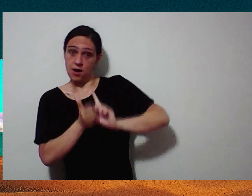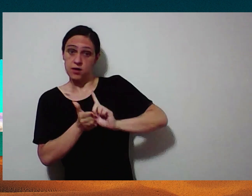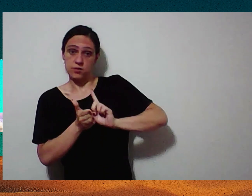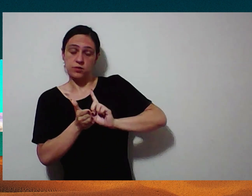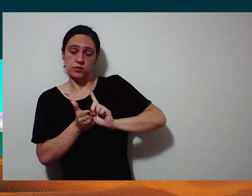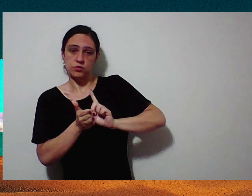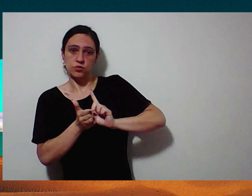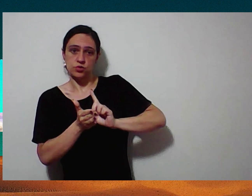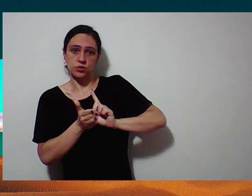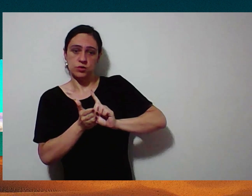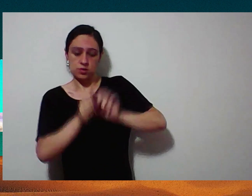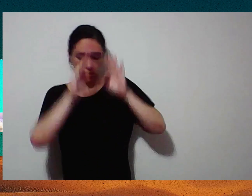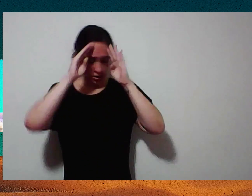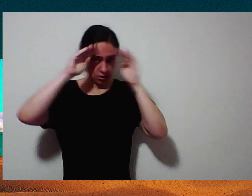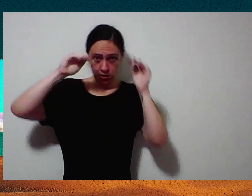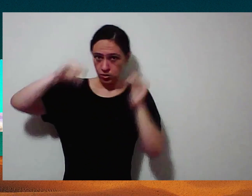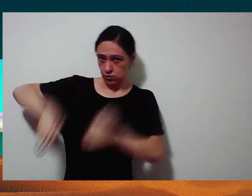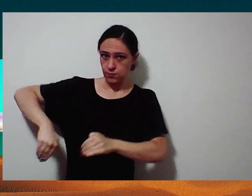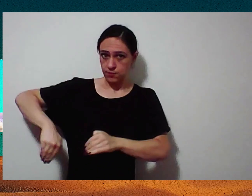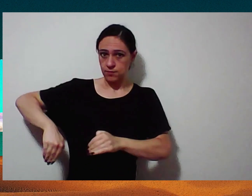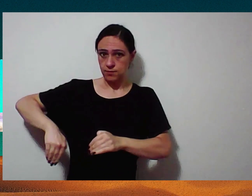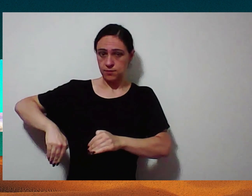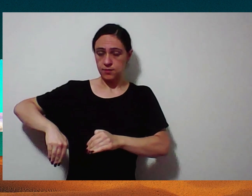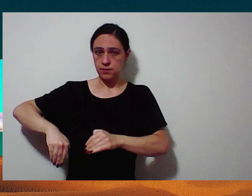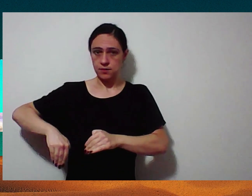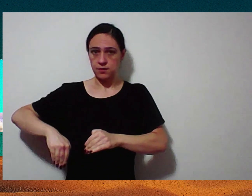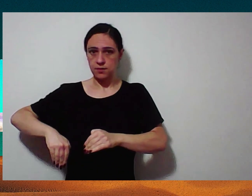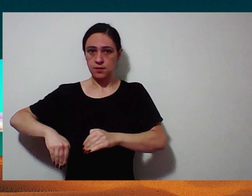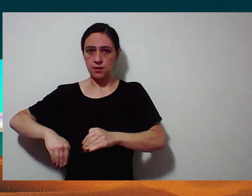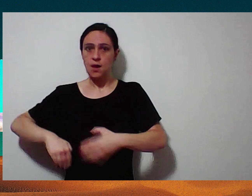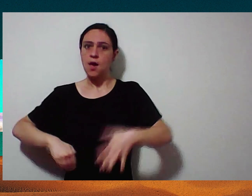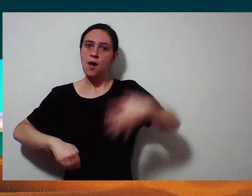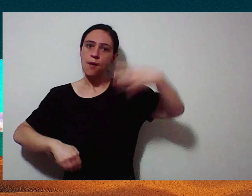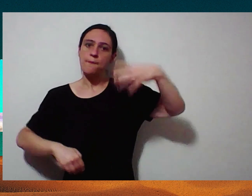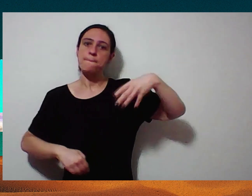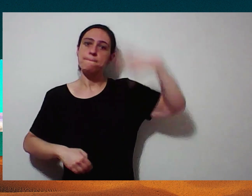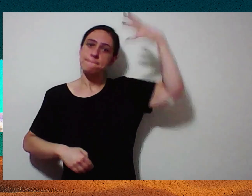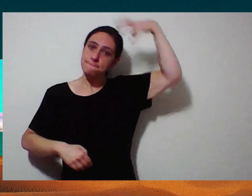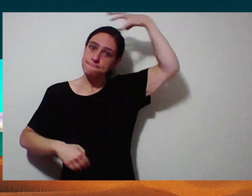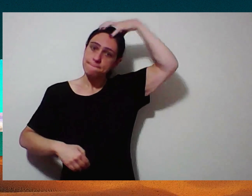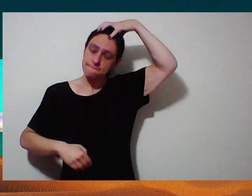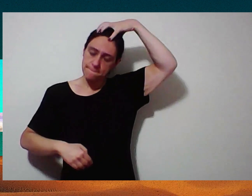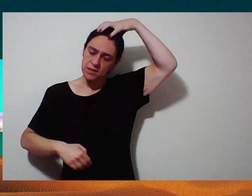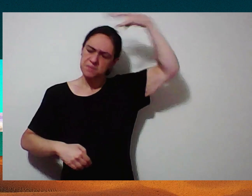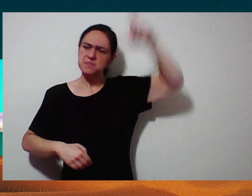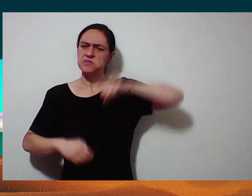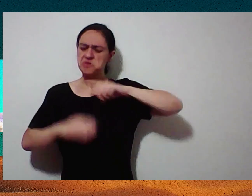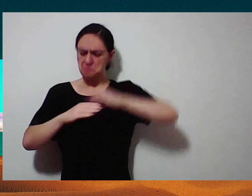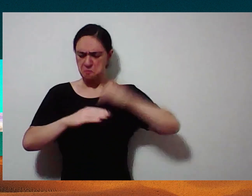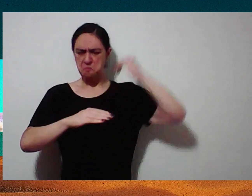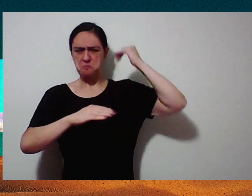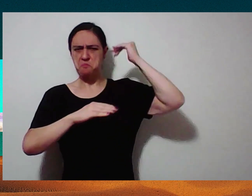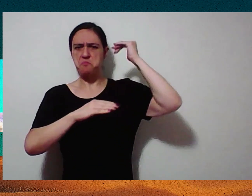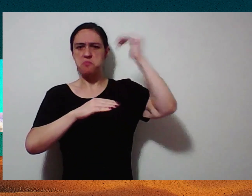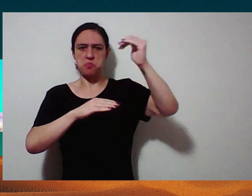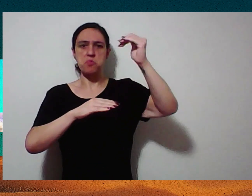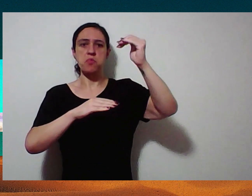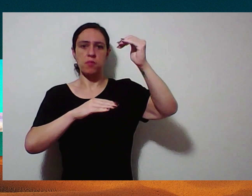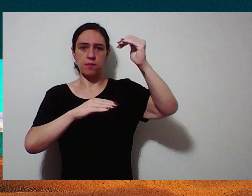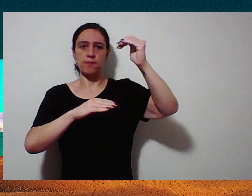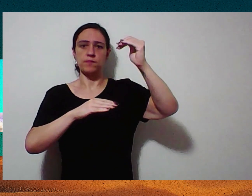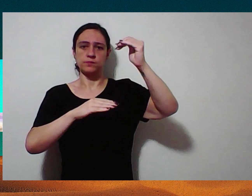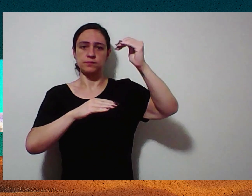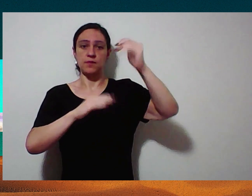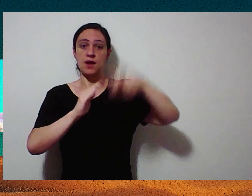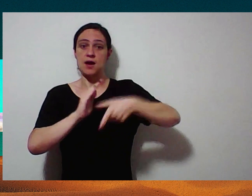um príncipe detendo a mais elevada posição no universo pré-adâmico.